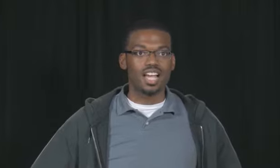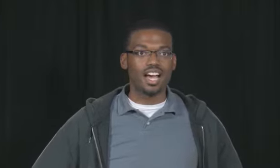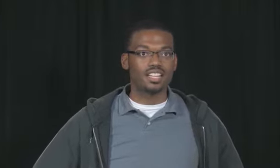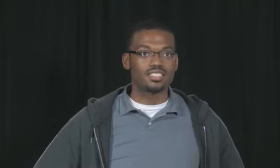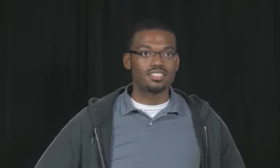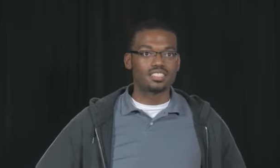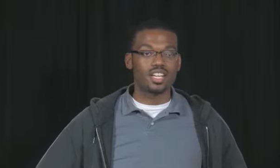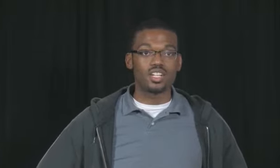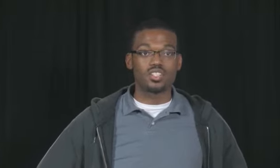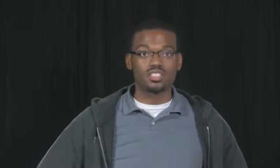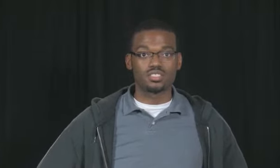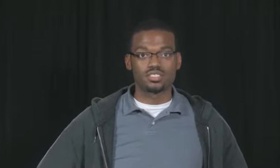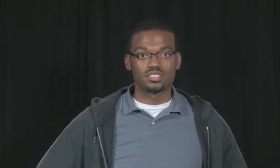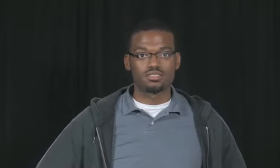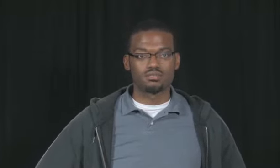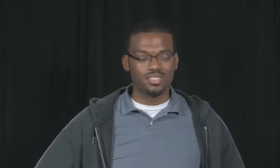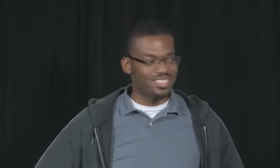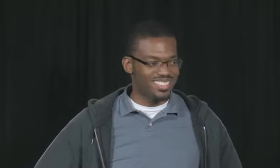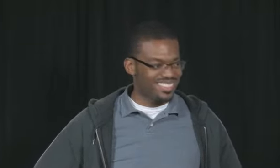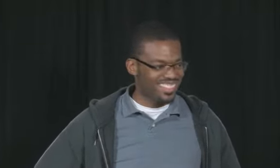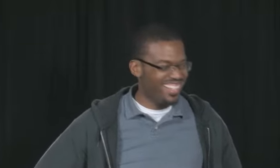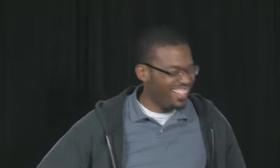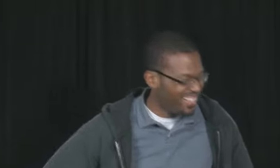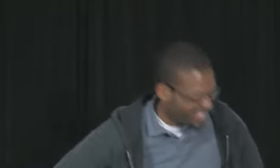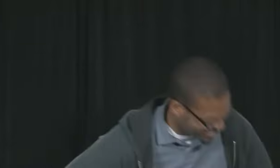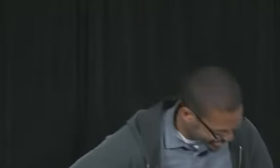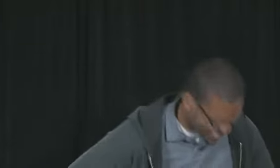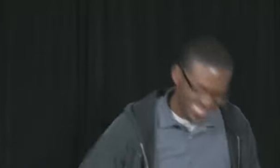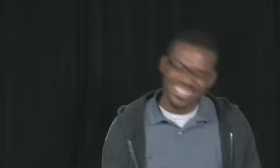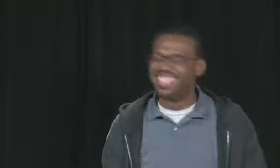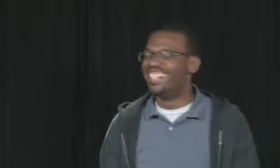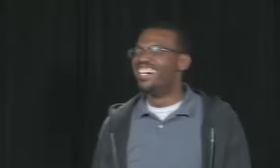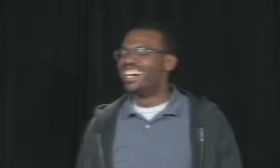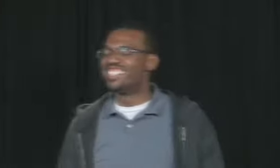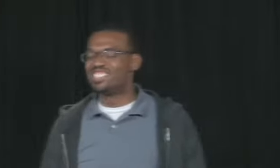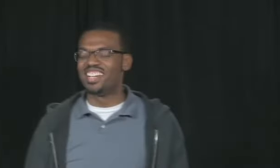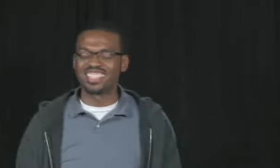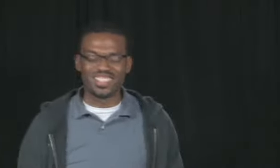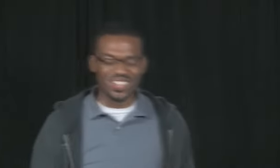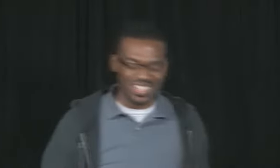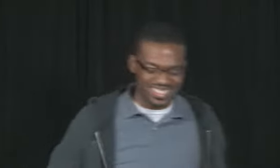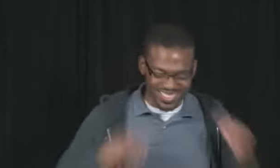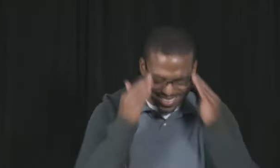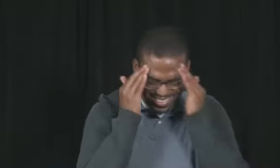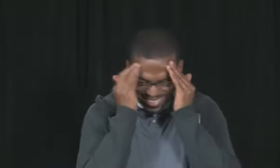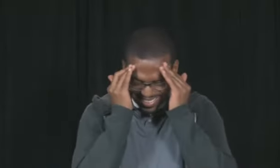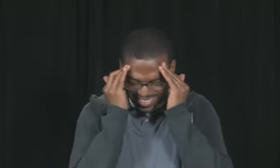I in her cheeks. I just went back to the old way I was doing it. Ah, oh,